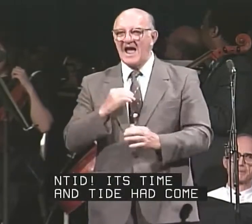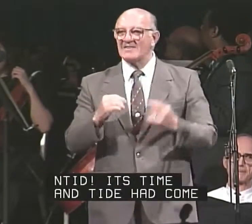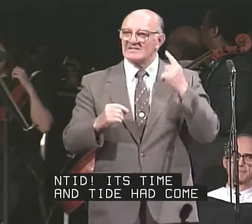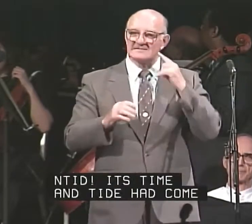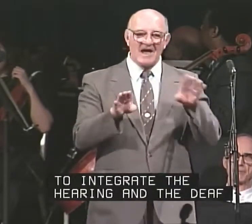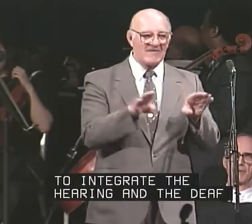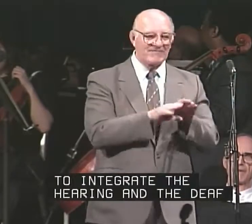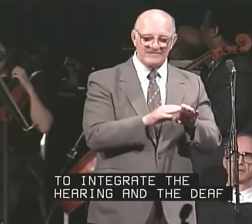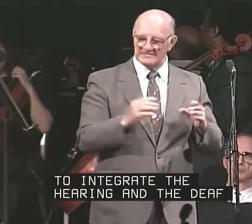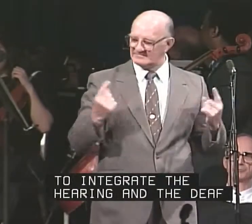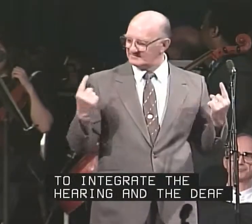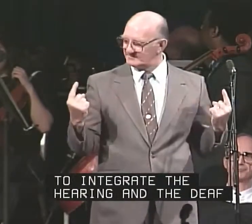the deaf.